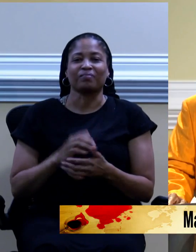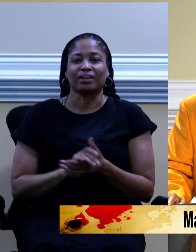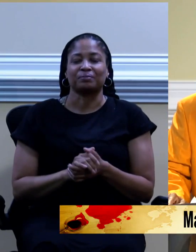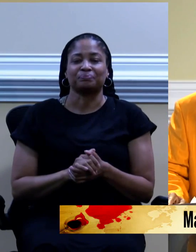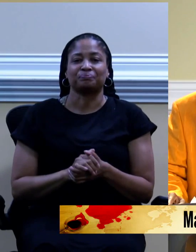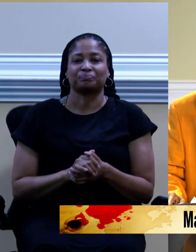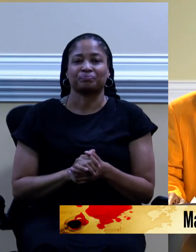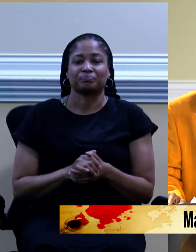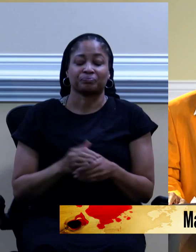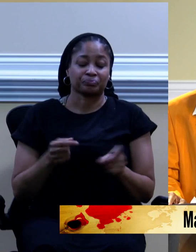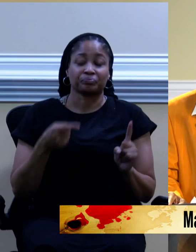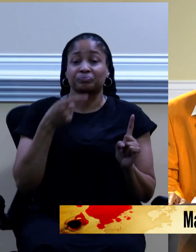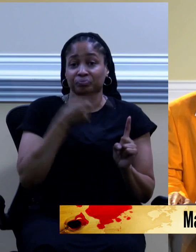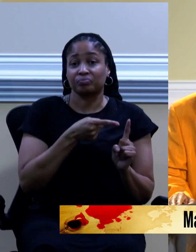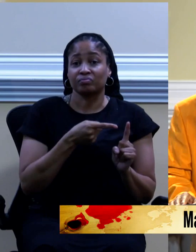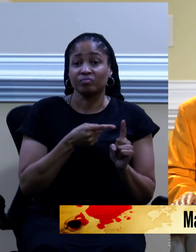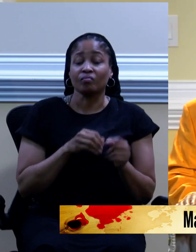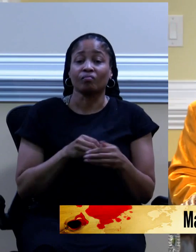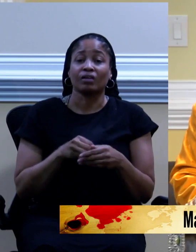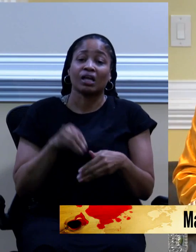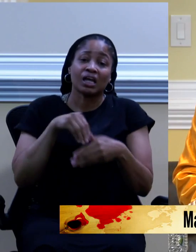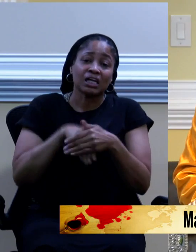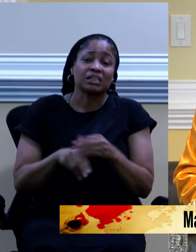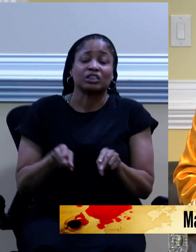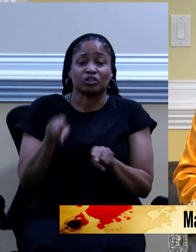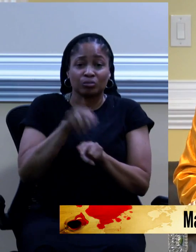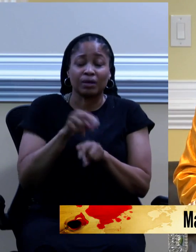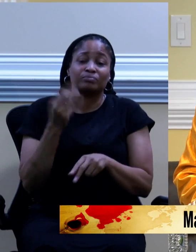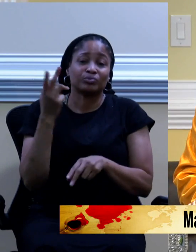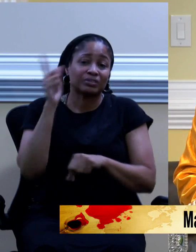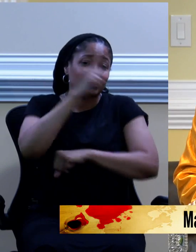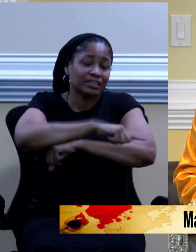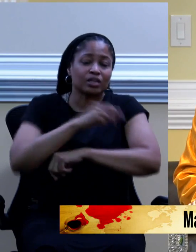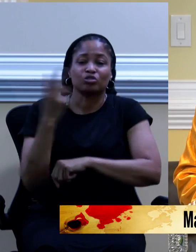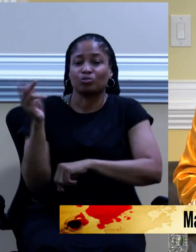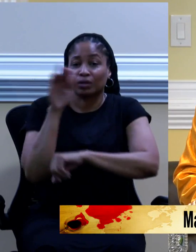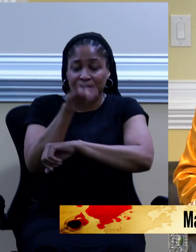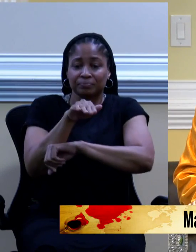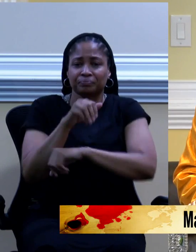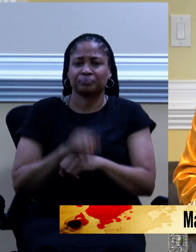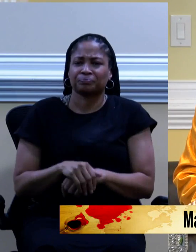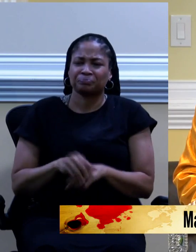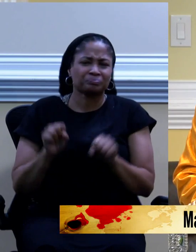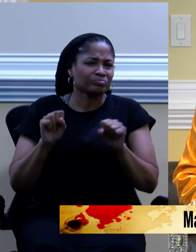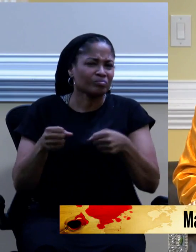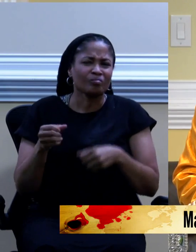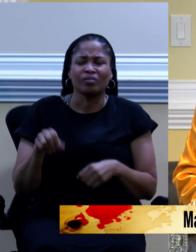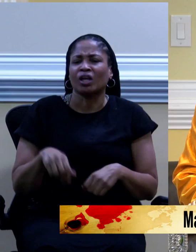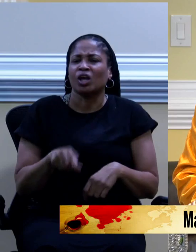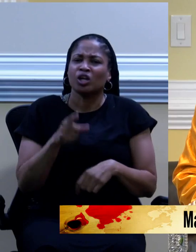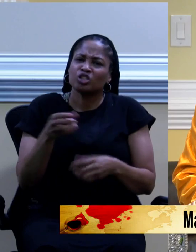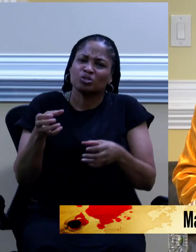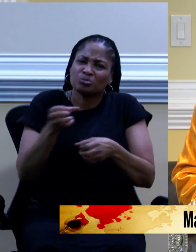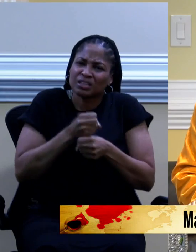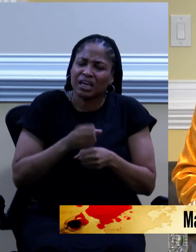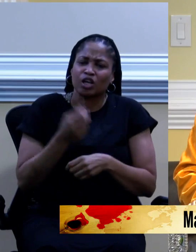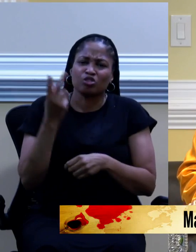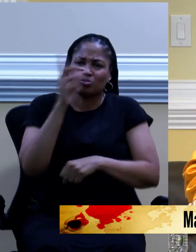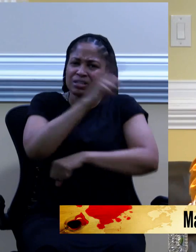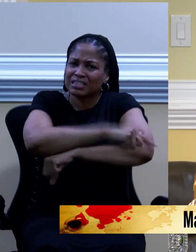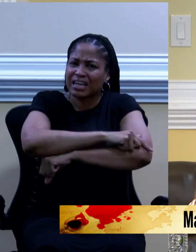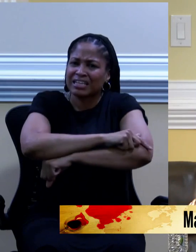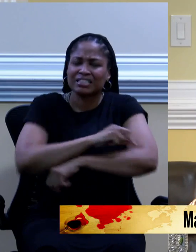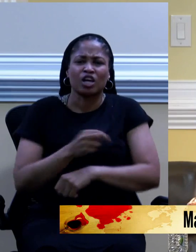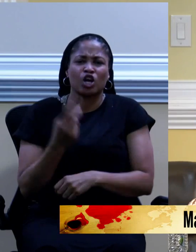grave for 3 days and 3 nights, right? Can you get 3 days and 3 nights from Good Friday to Easter Sunday morning? Nope. But if